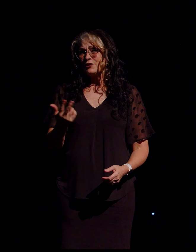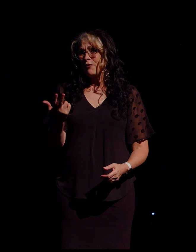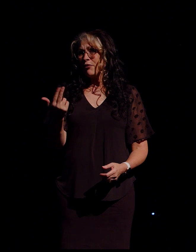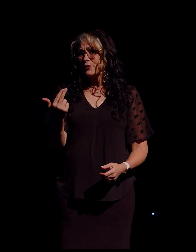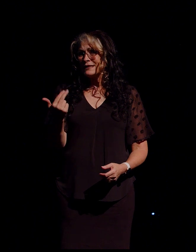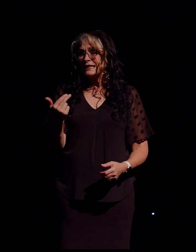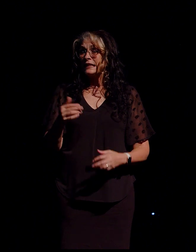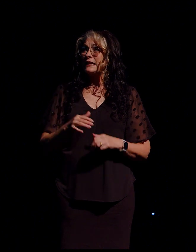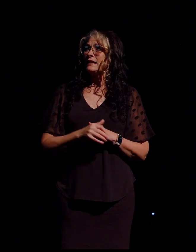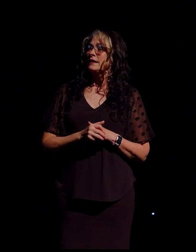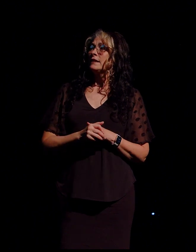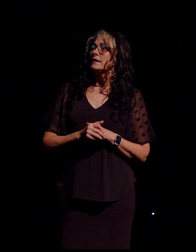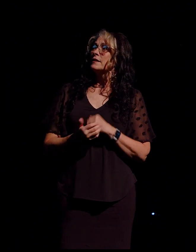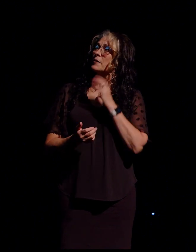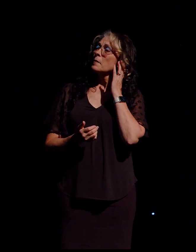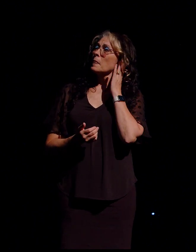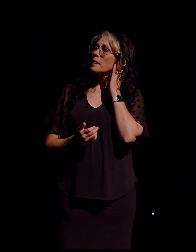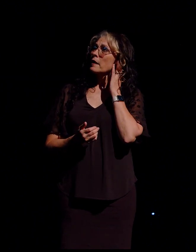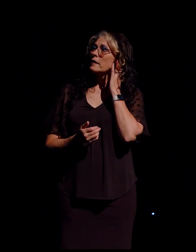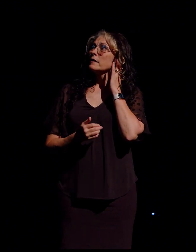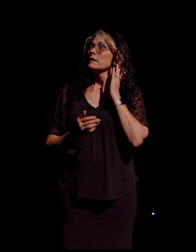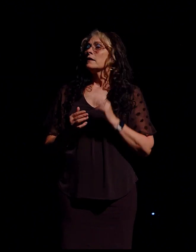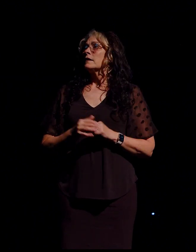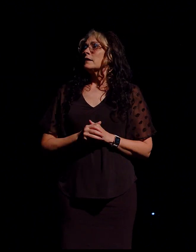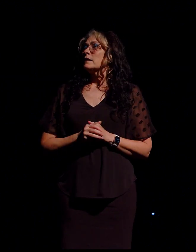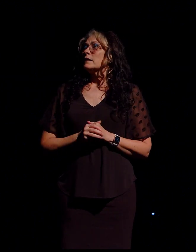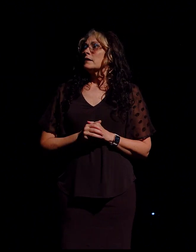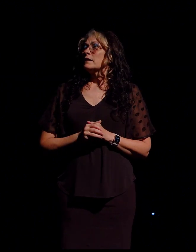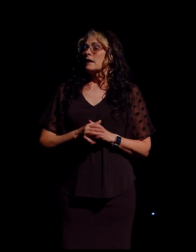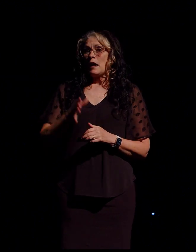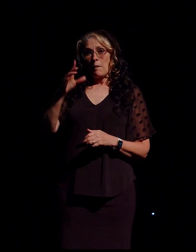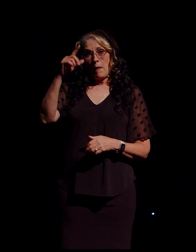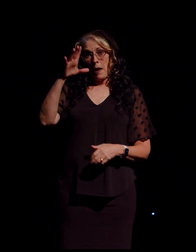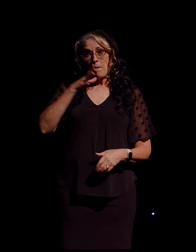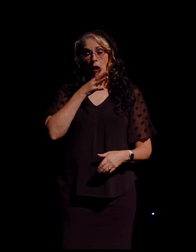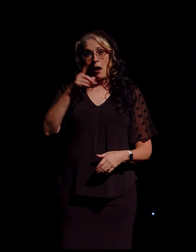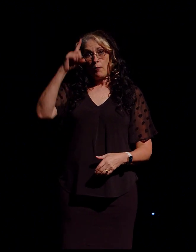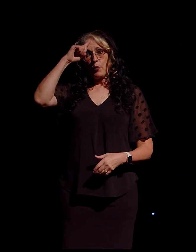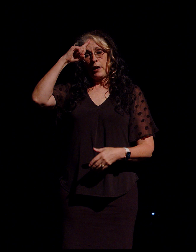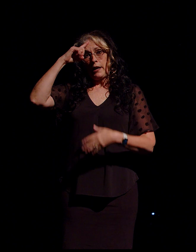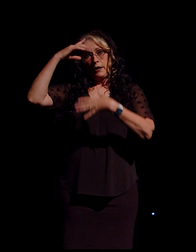I was 13, she had a brain aneurysm